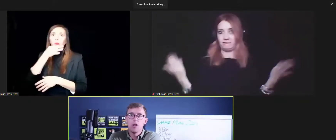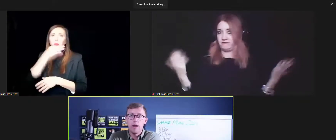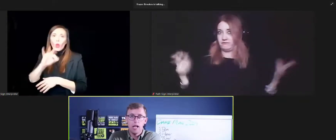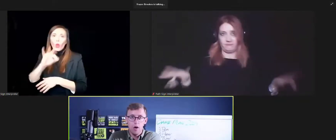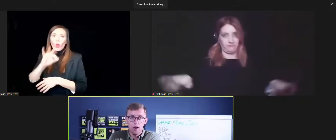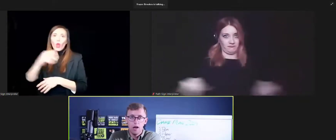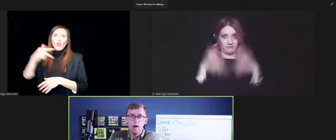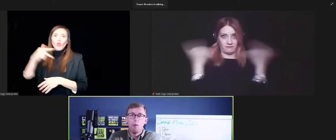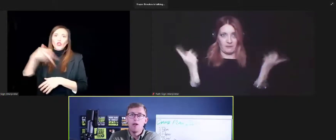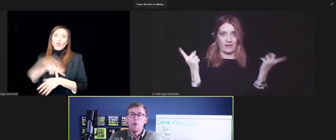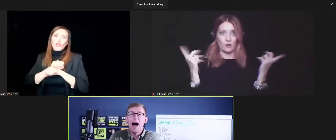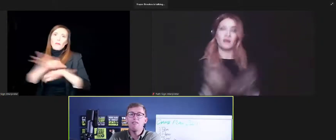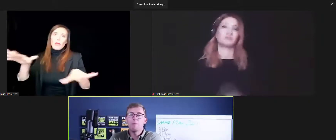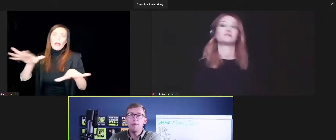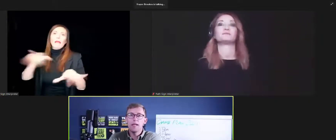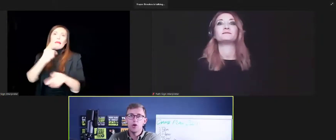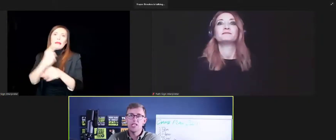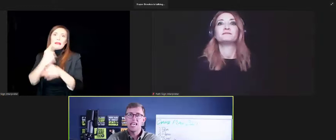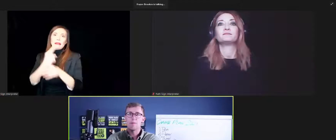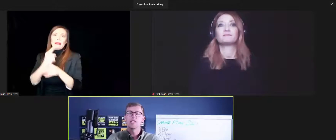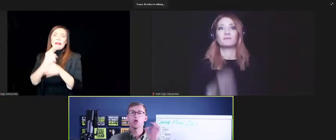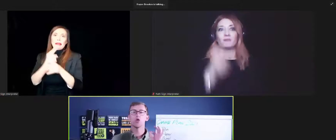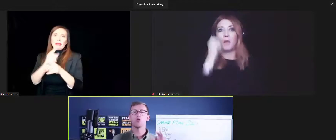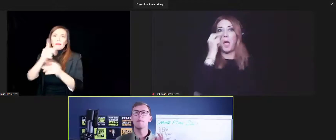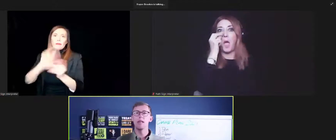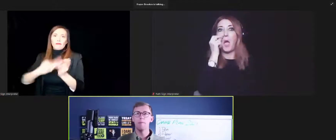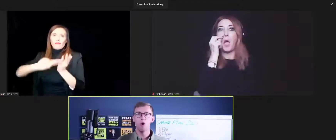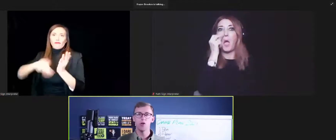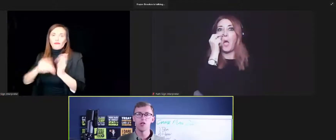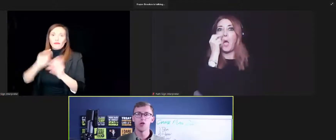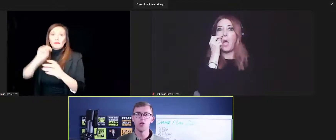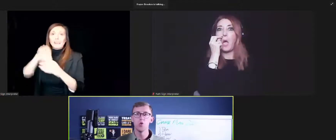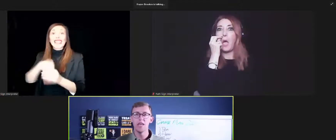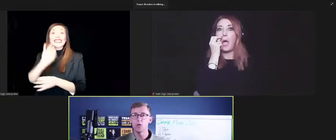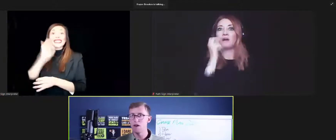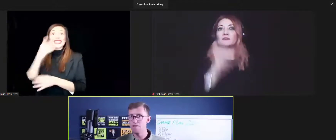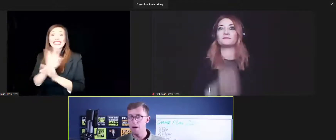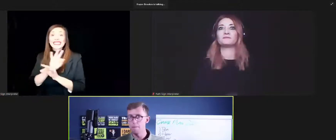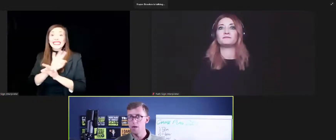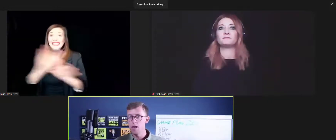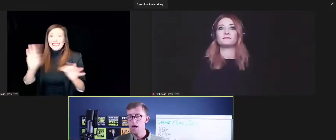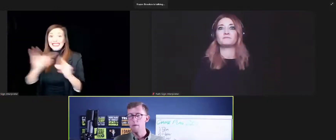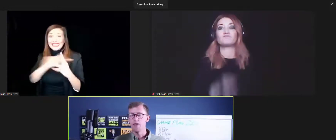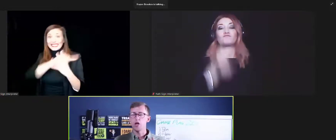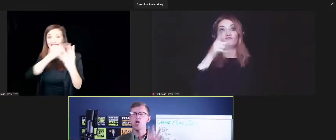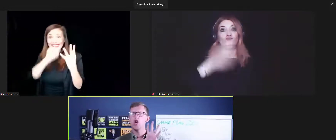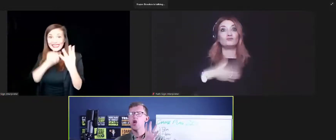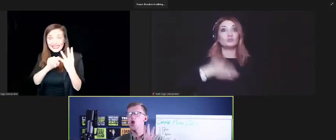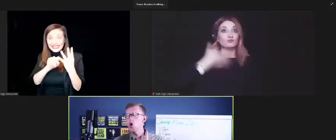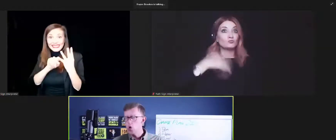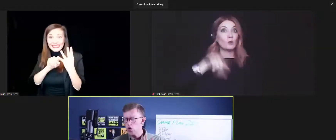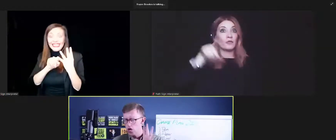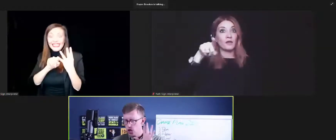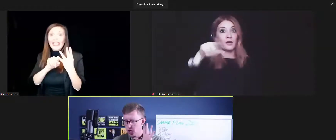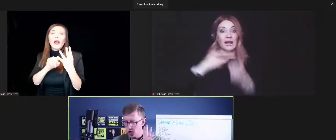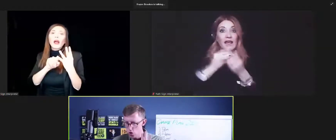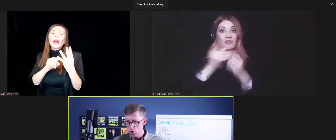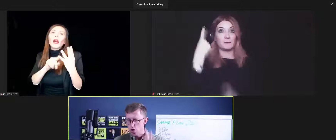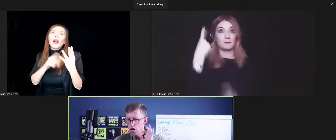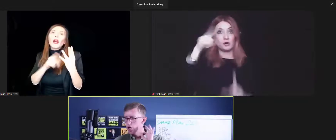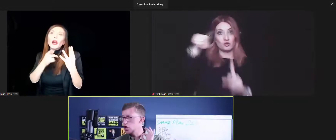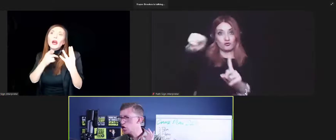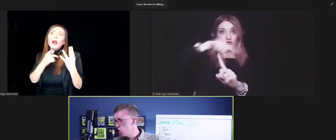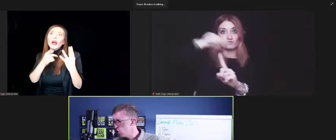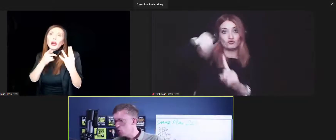do it alone. But when you have people in your team, it's extremely important to do this with them. There's a huge,